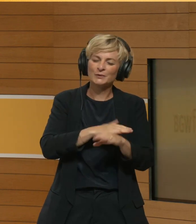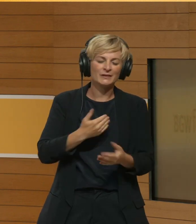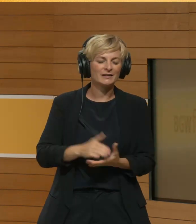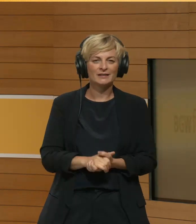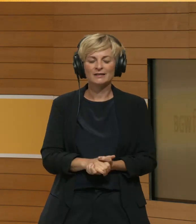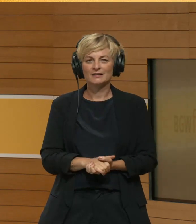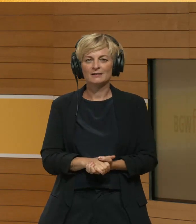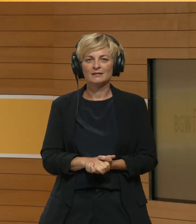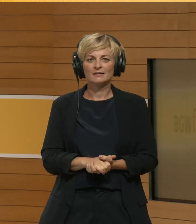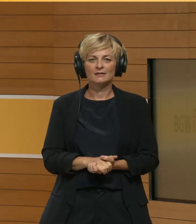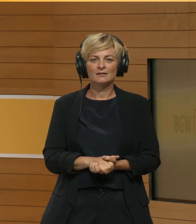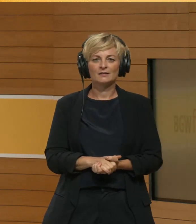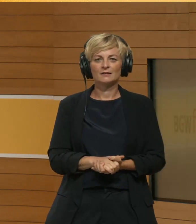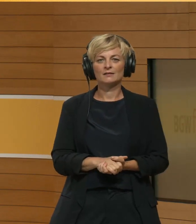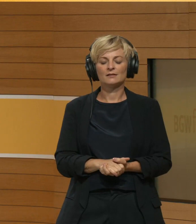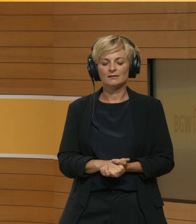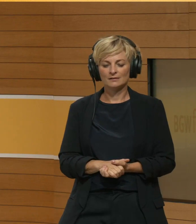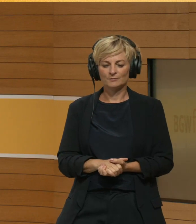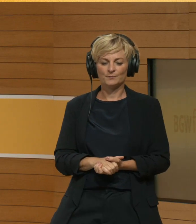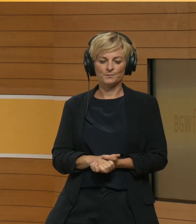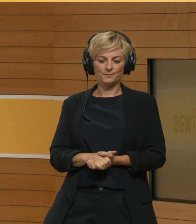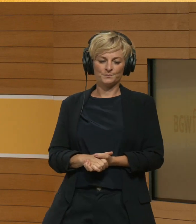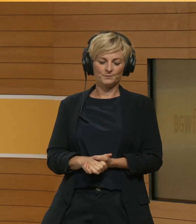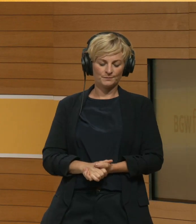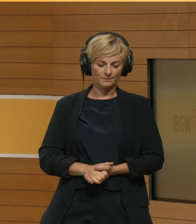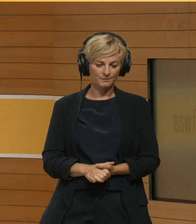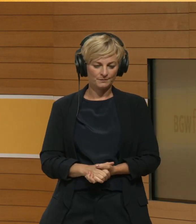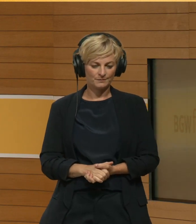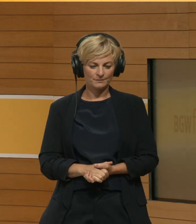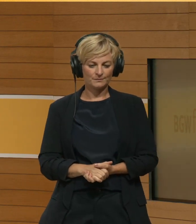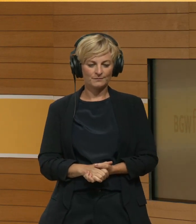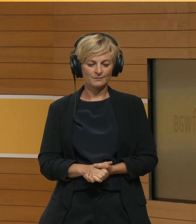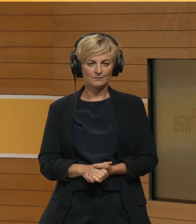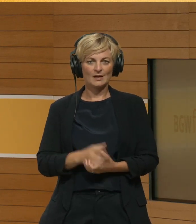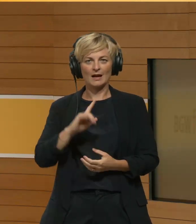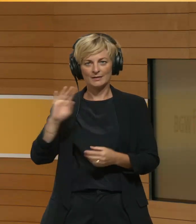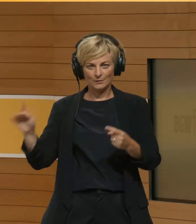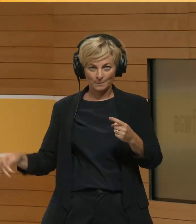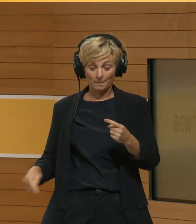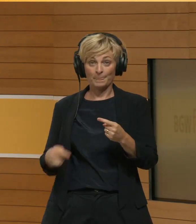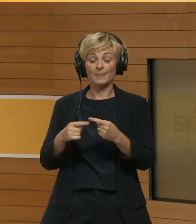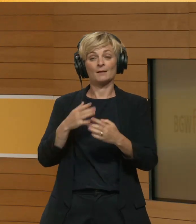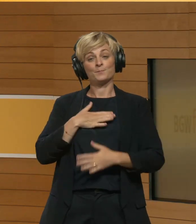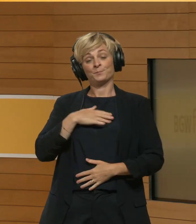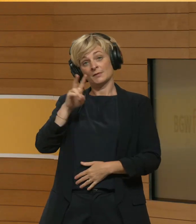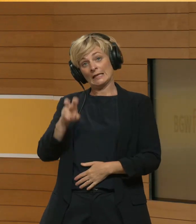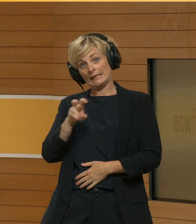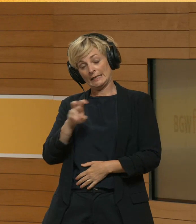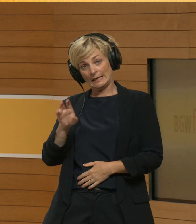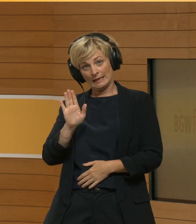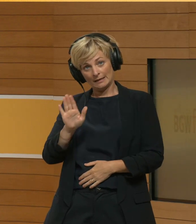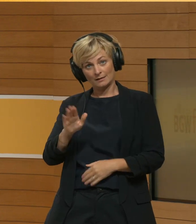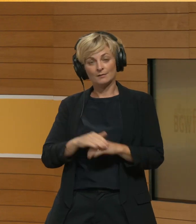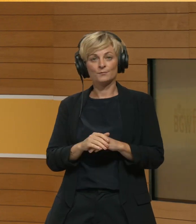we have more than 100 semi-structured interviews with nurses and doctors we conducted, and based on these